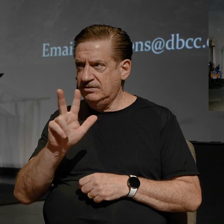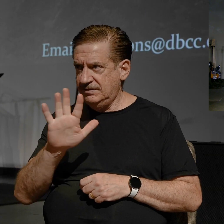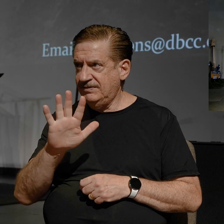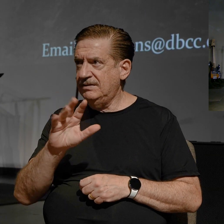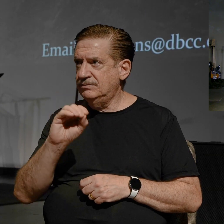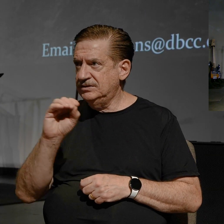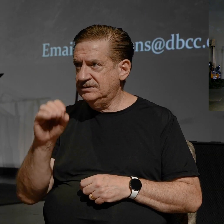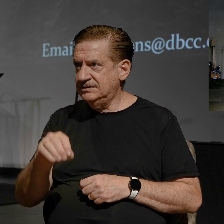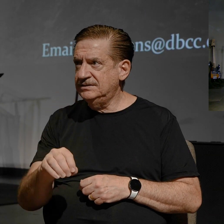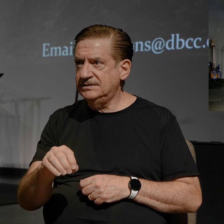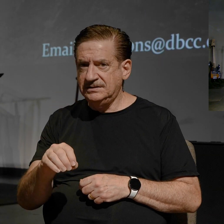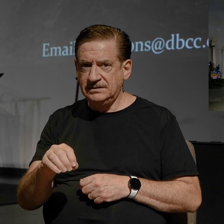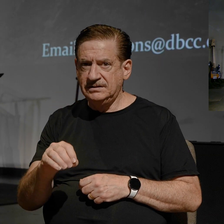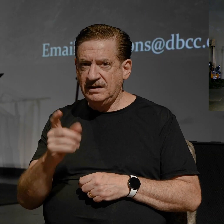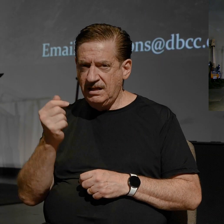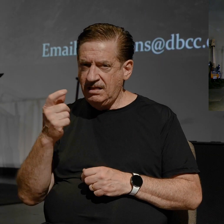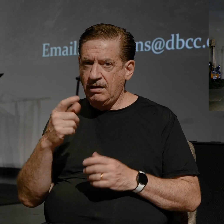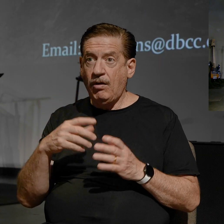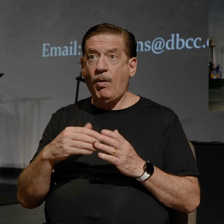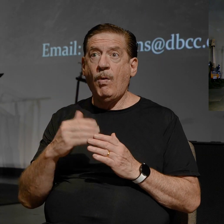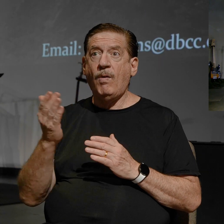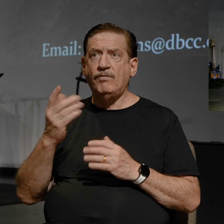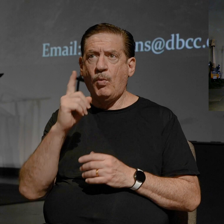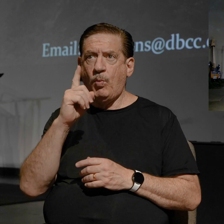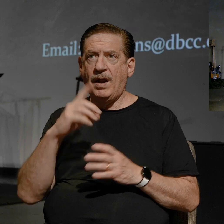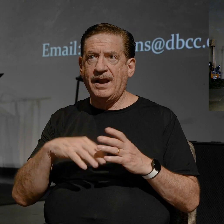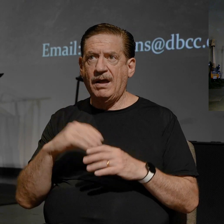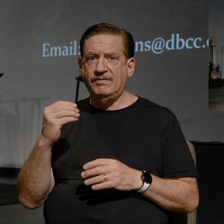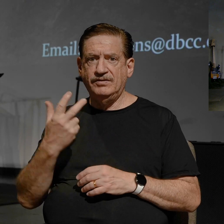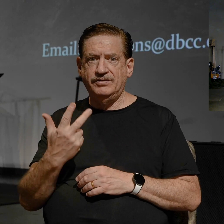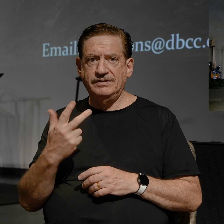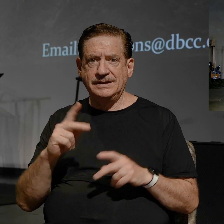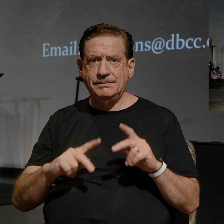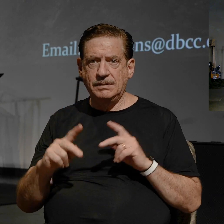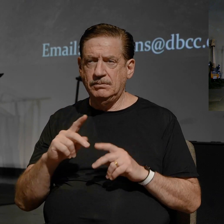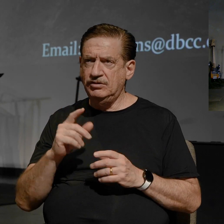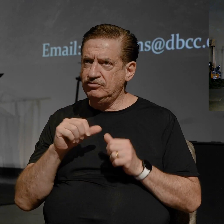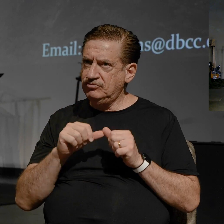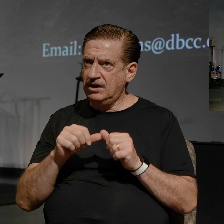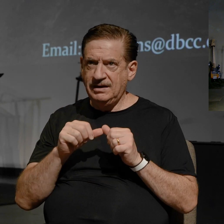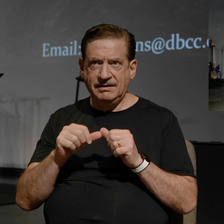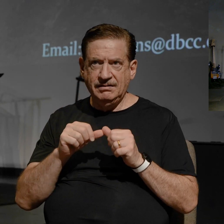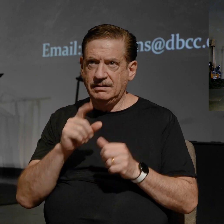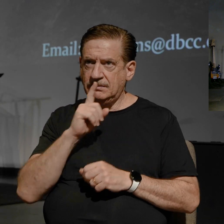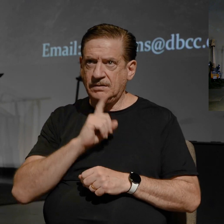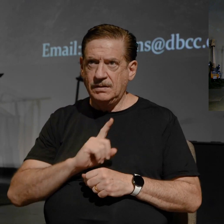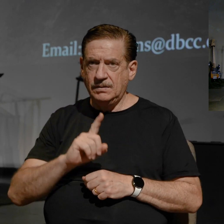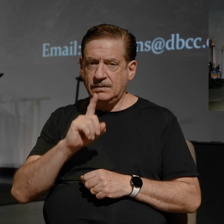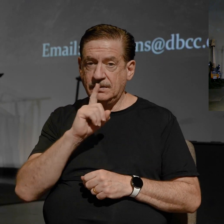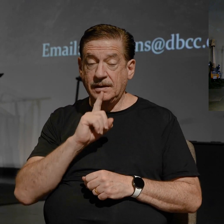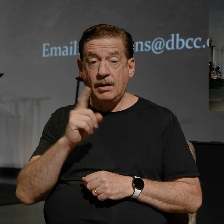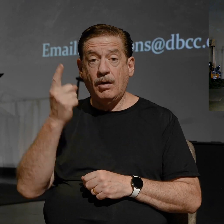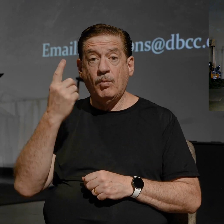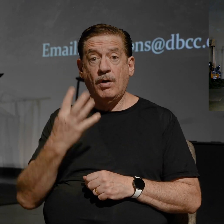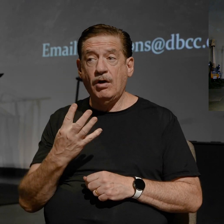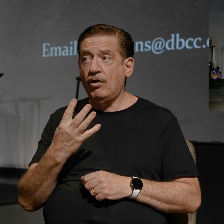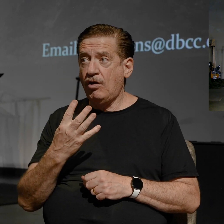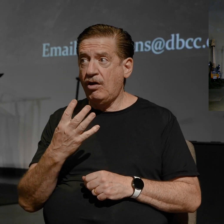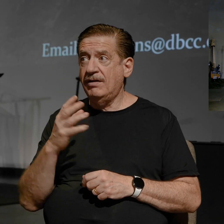35%, a little over one out of three people, would say they are chronically lonely. And a quarter of the people they talked